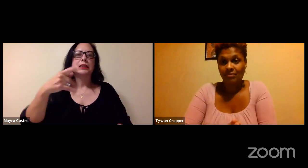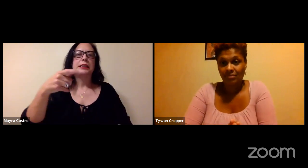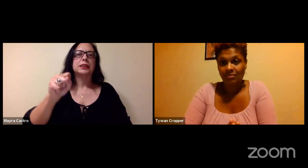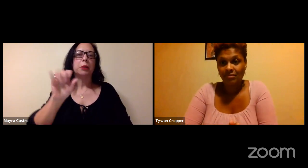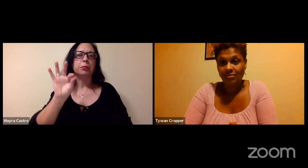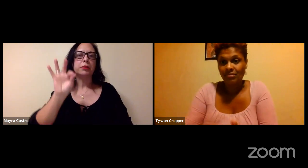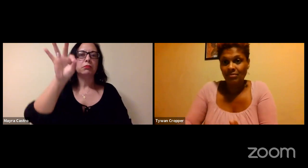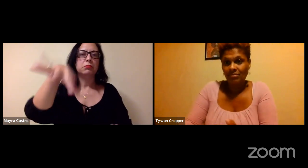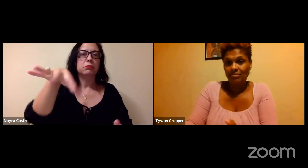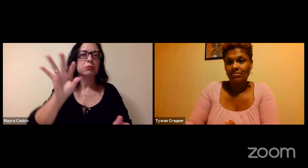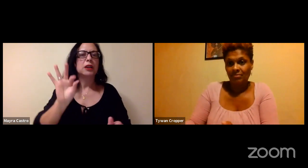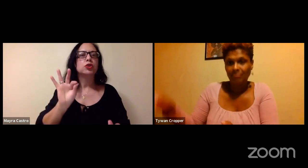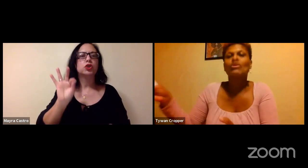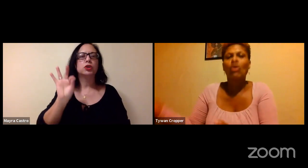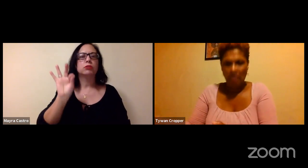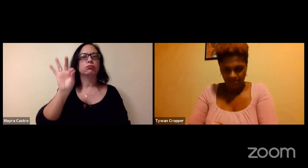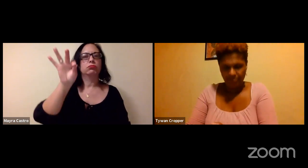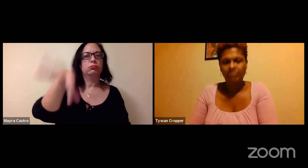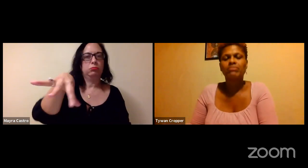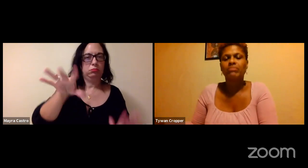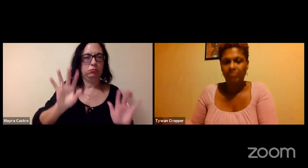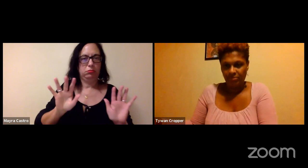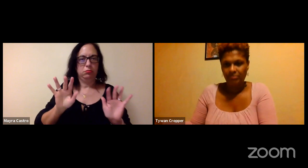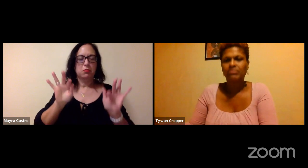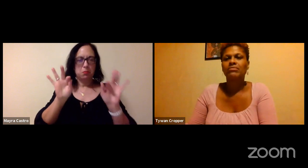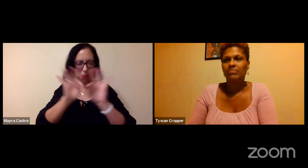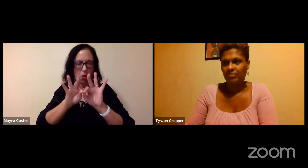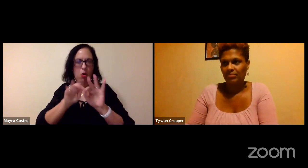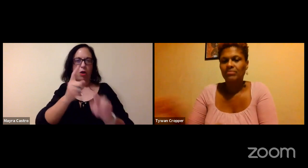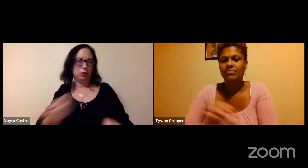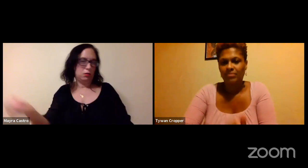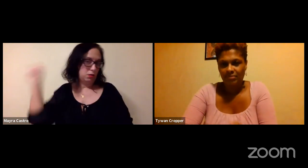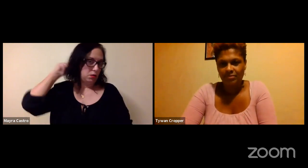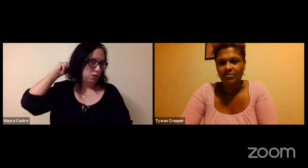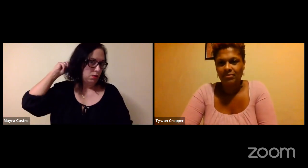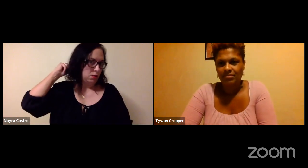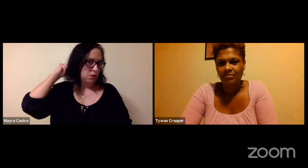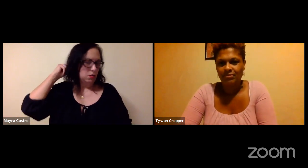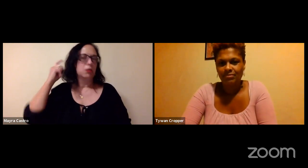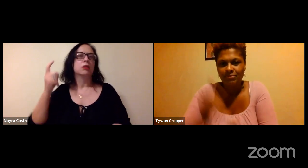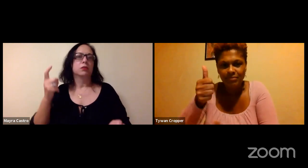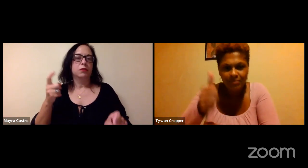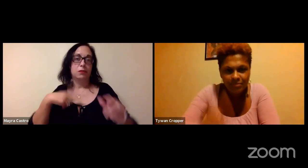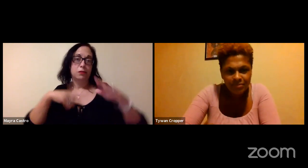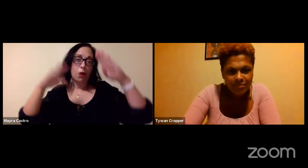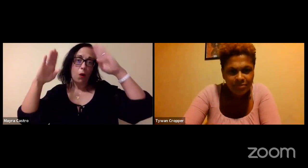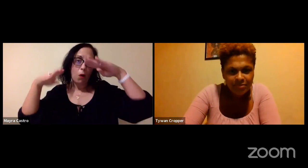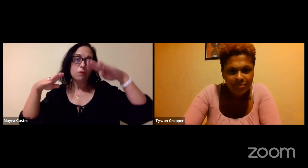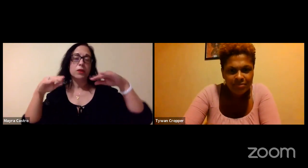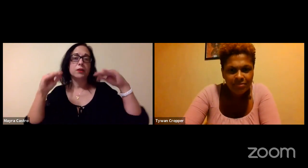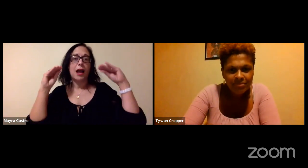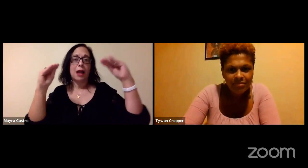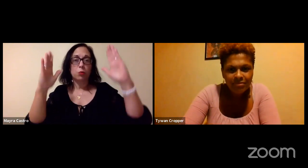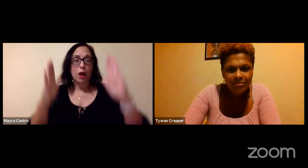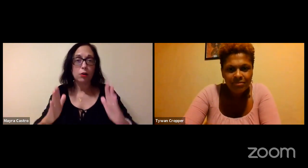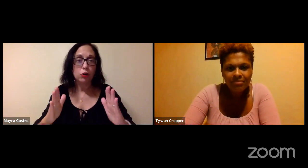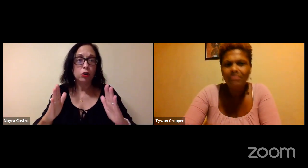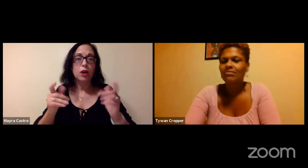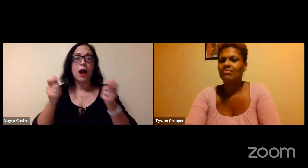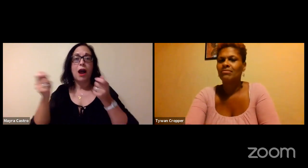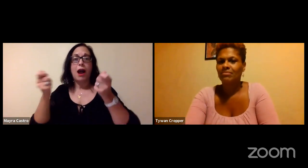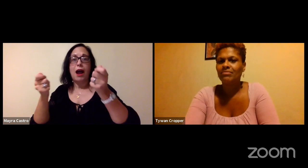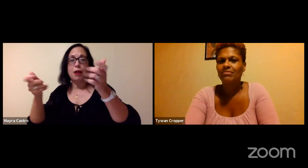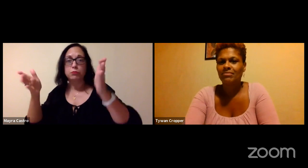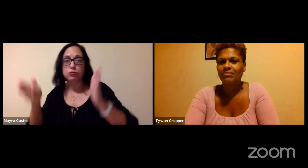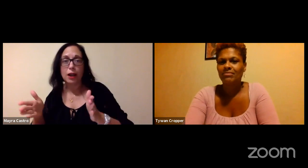Ooh, I have a couple of things on my tips that I want to share and put out there on the table to everyone.